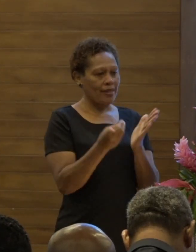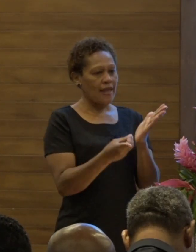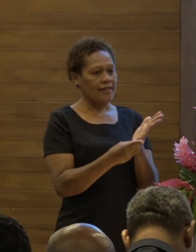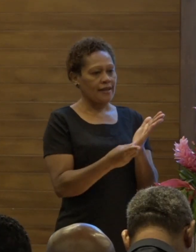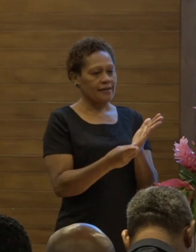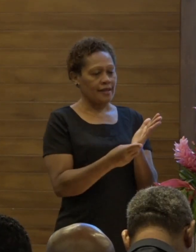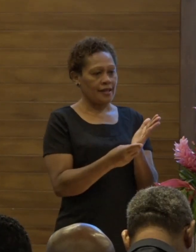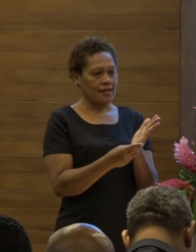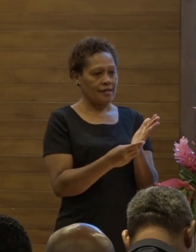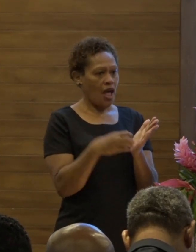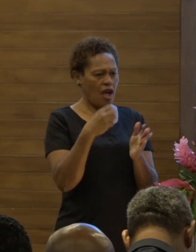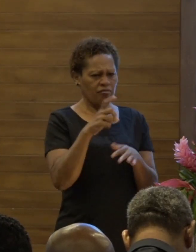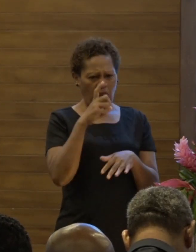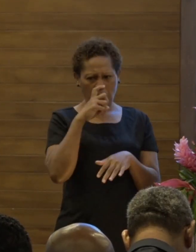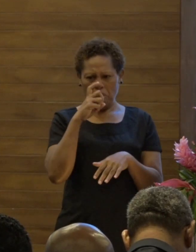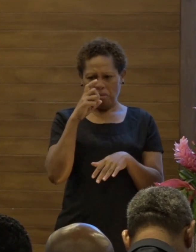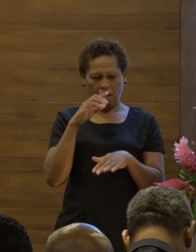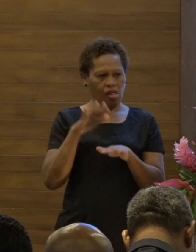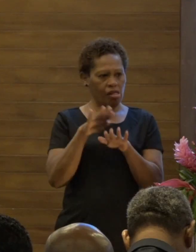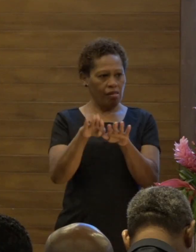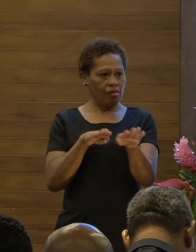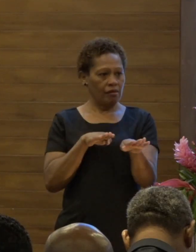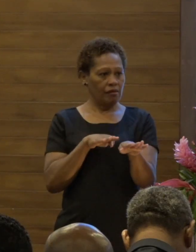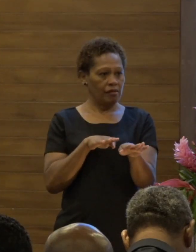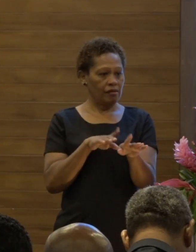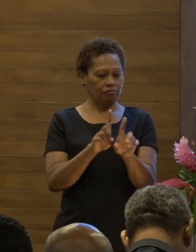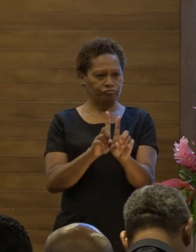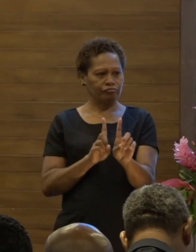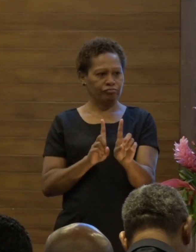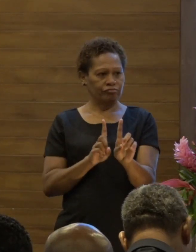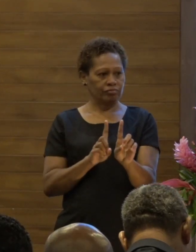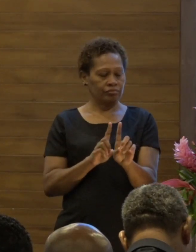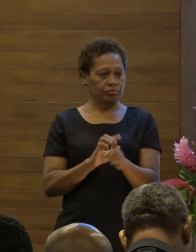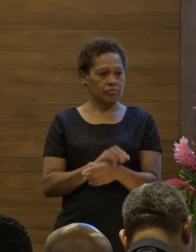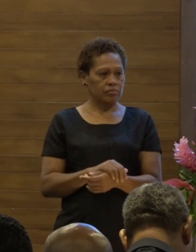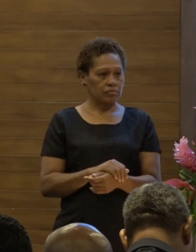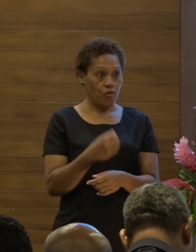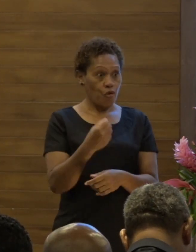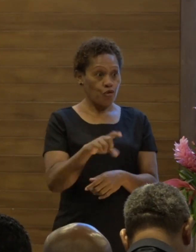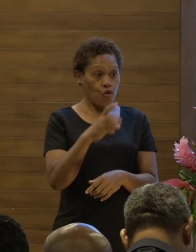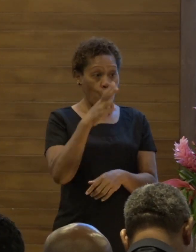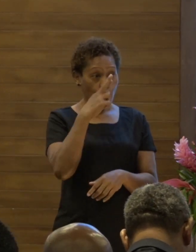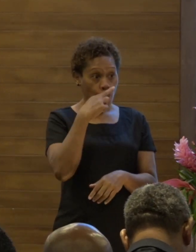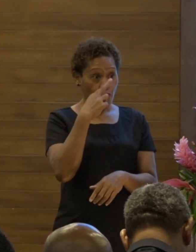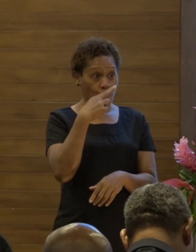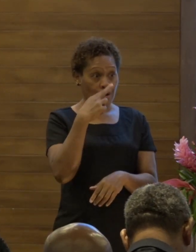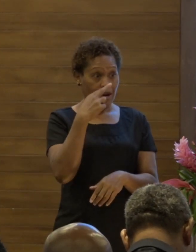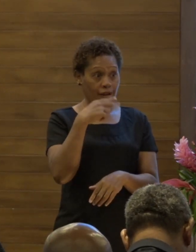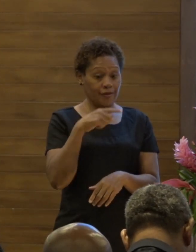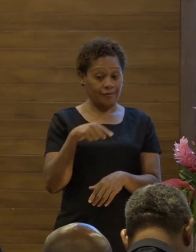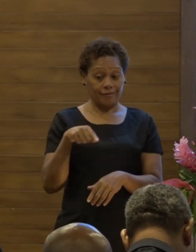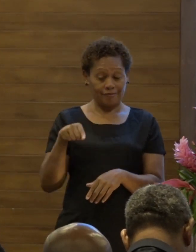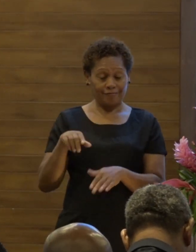behind, and no threat goes unaddressed.